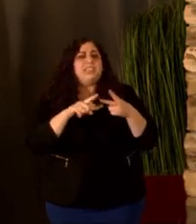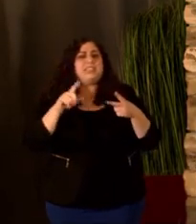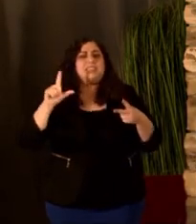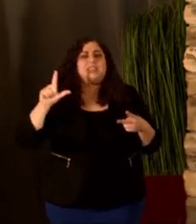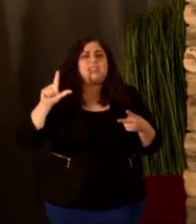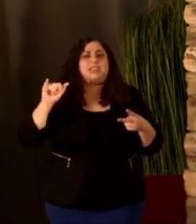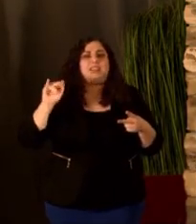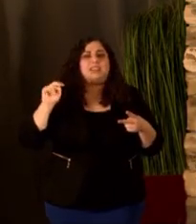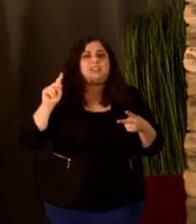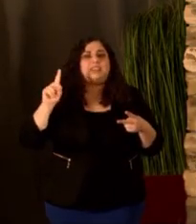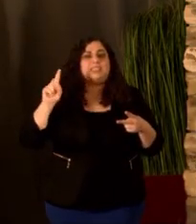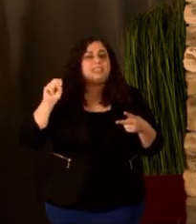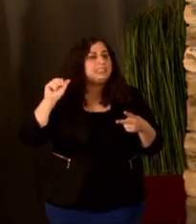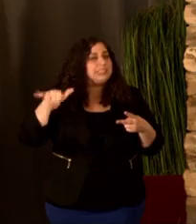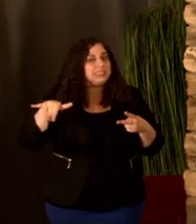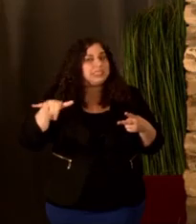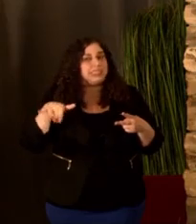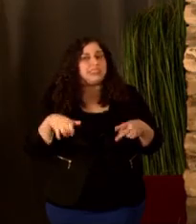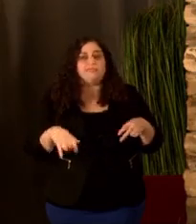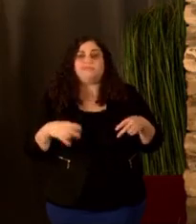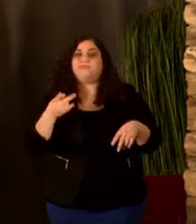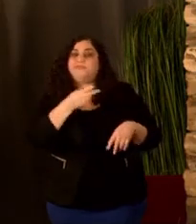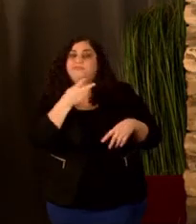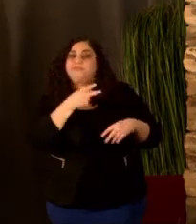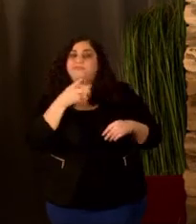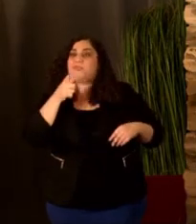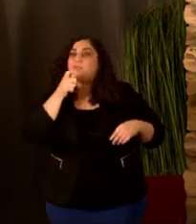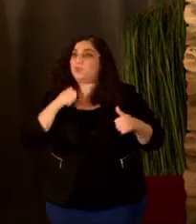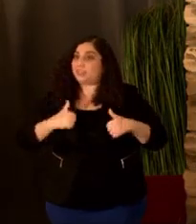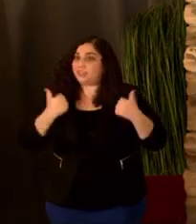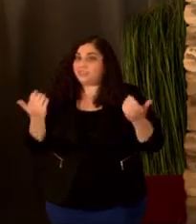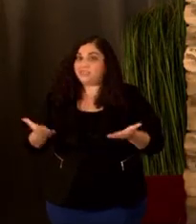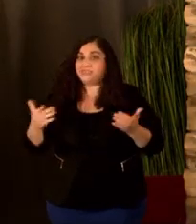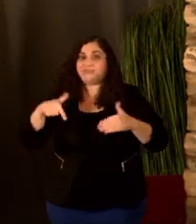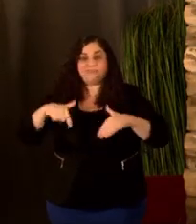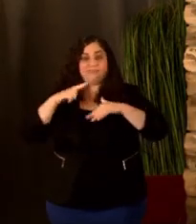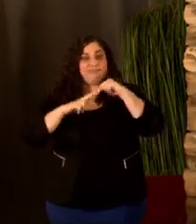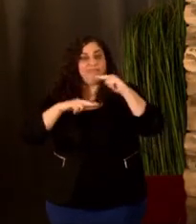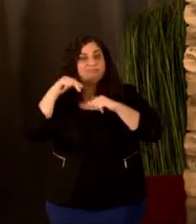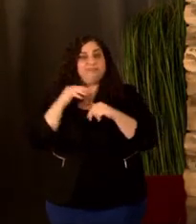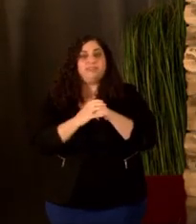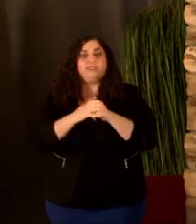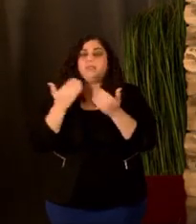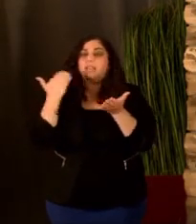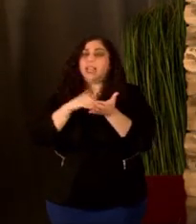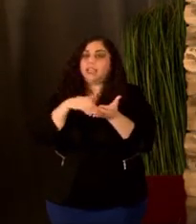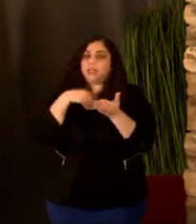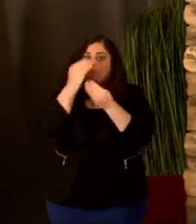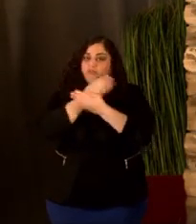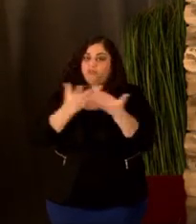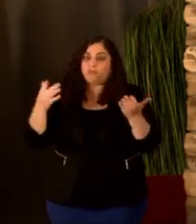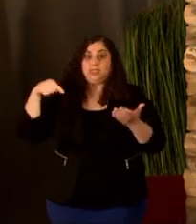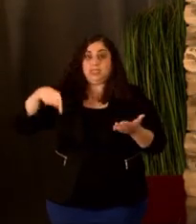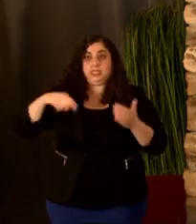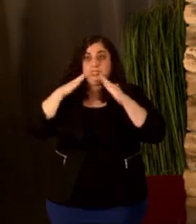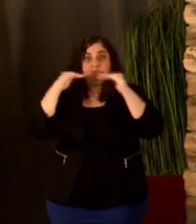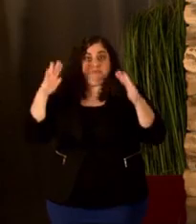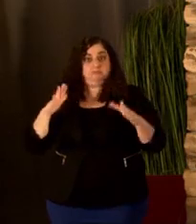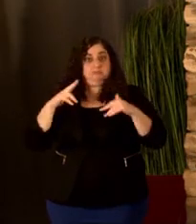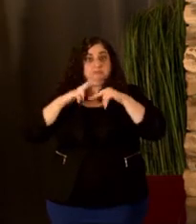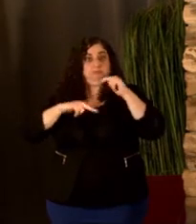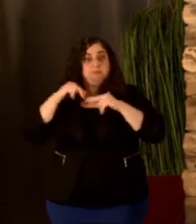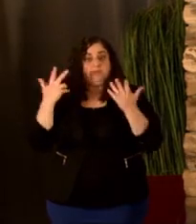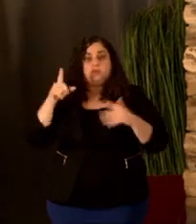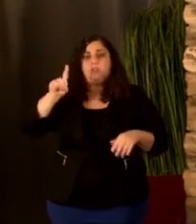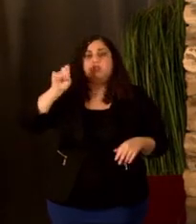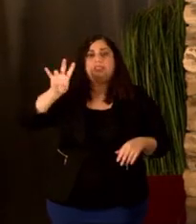Mayor, just two of the residents, and the mayor made point, there are 177 residents in this facility.